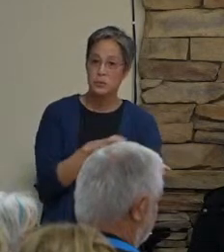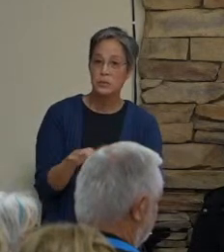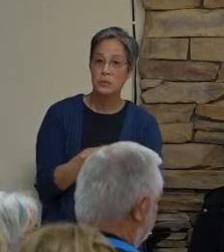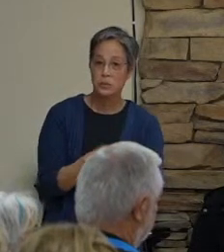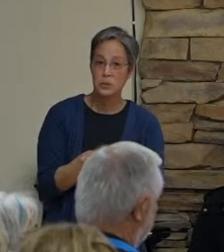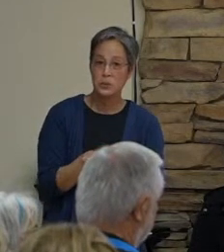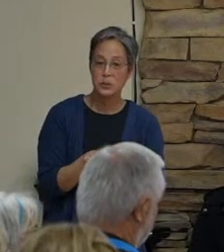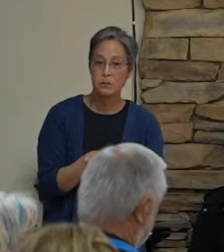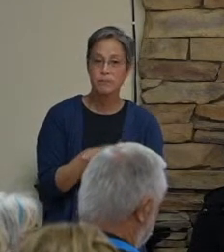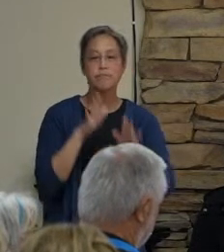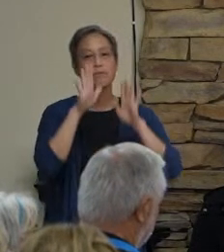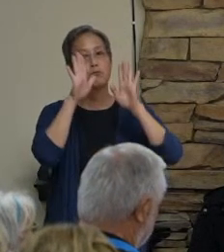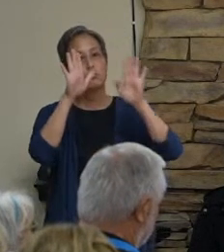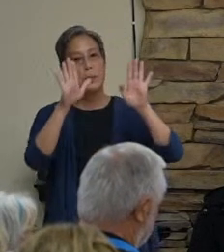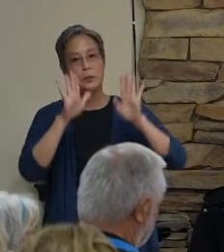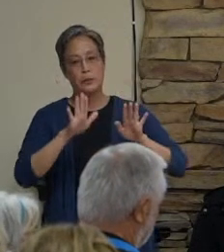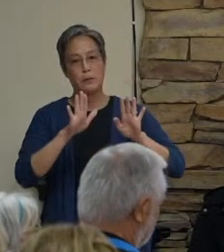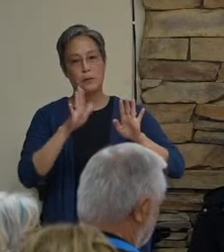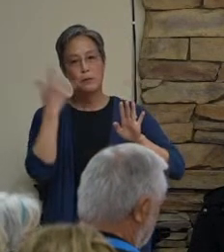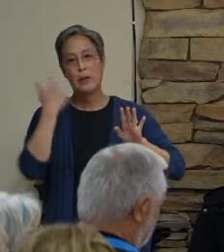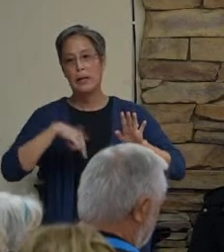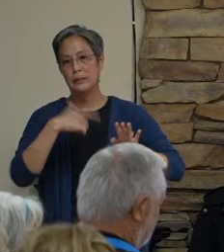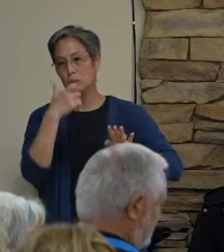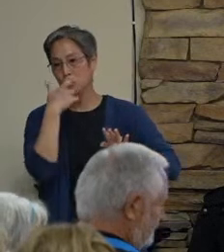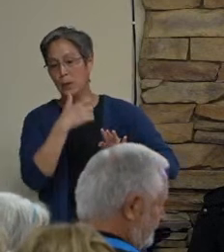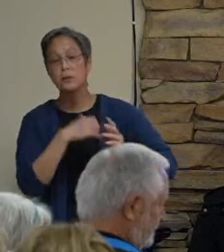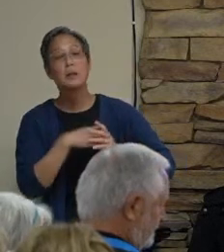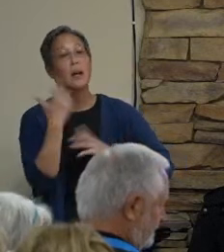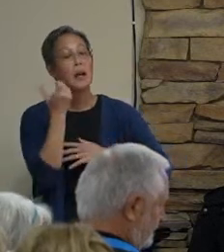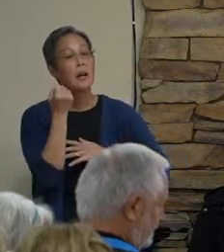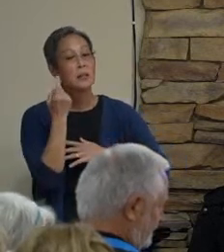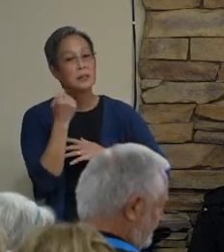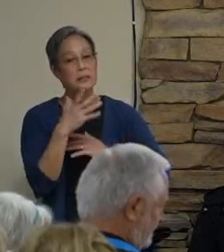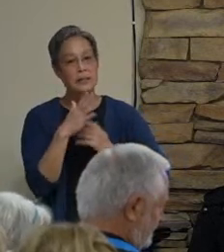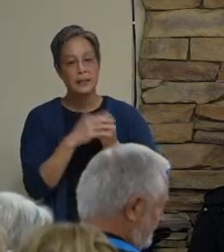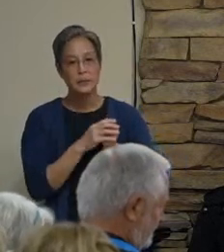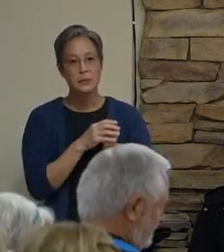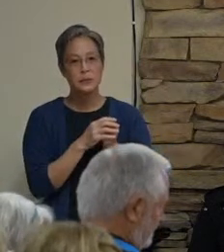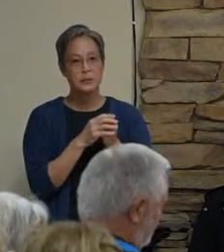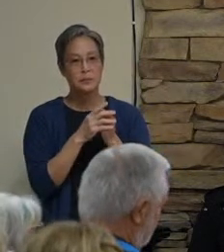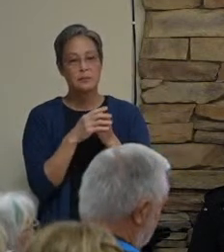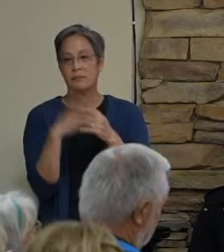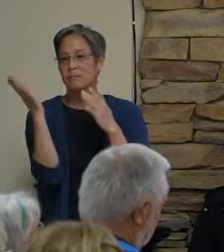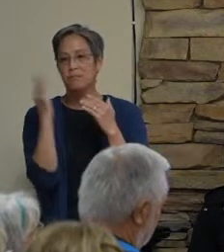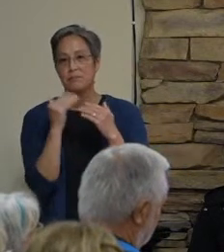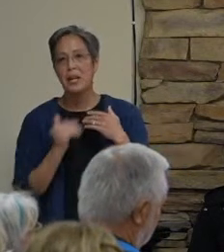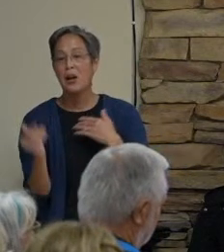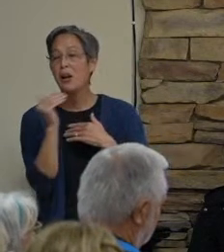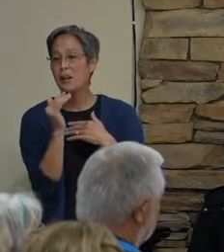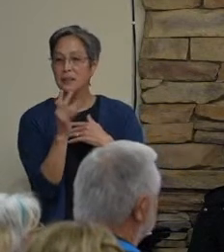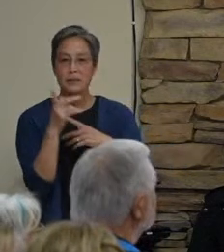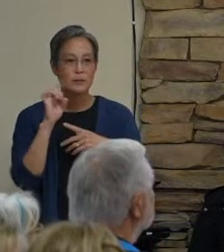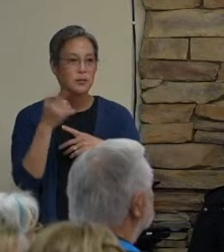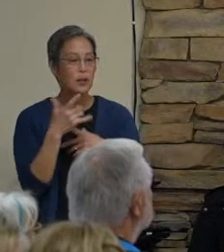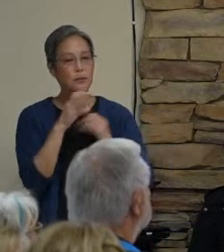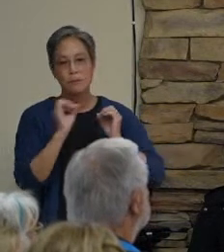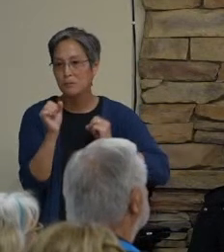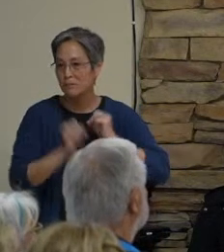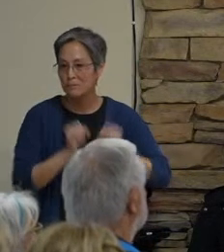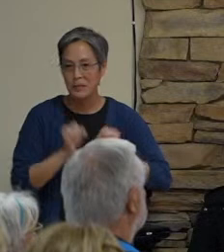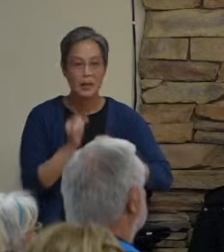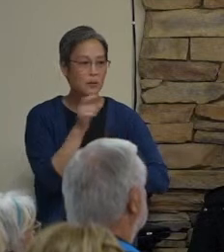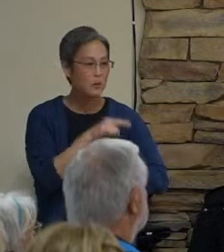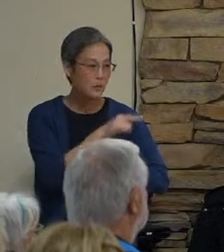guys is incredible to see. But beyond that, there is no doubt in our mind that these dogs are going